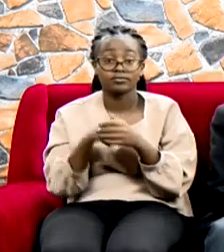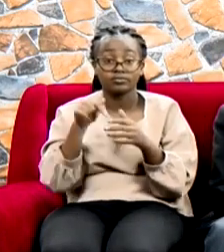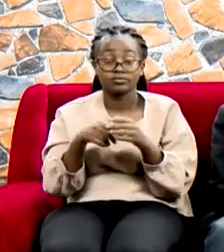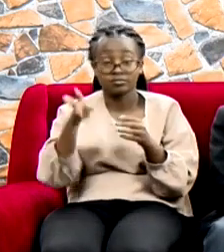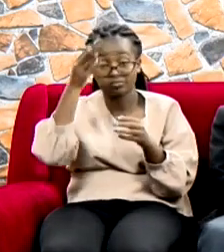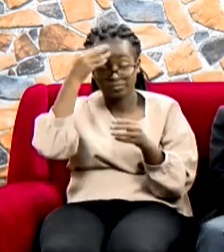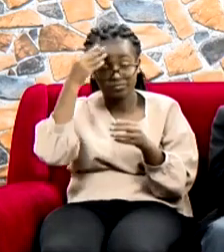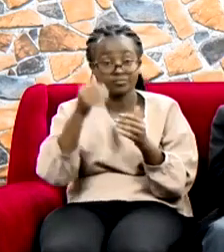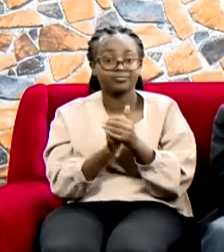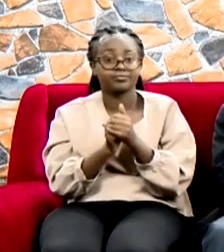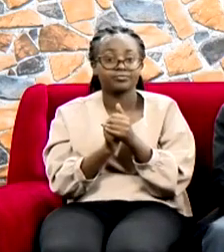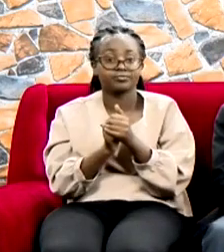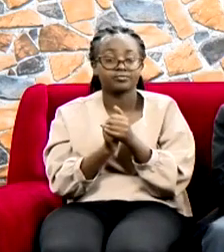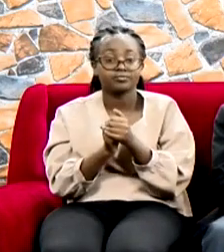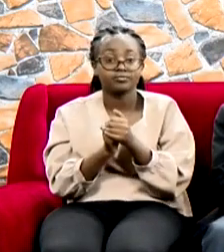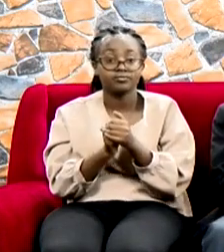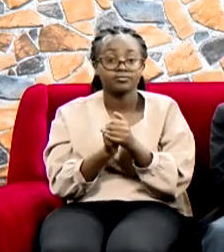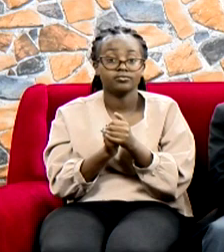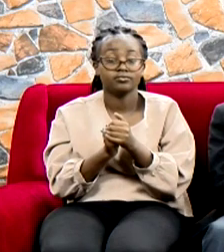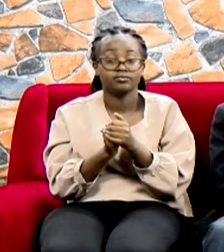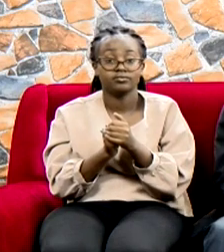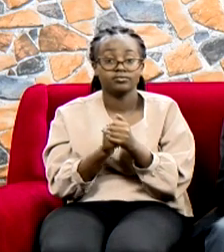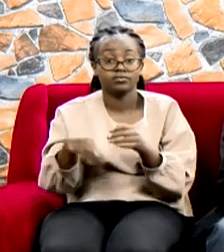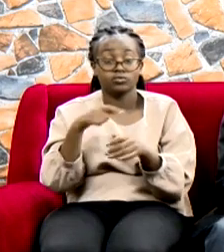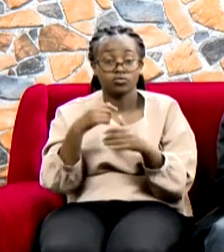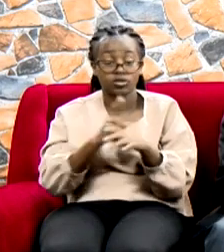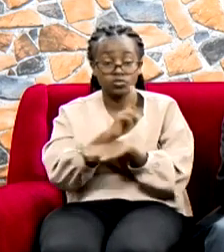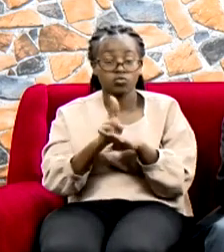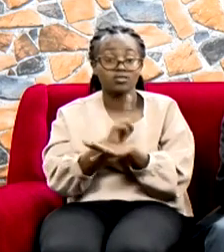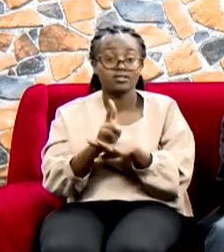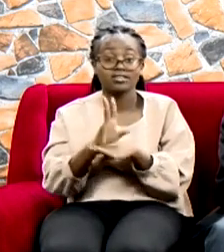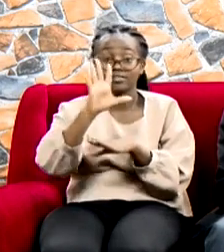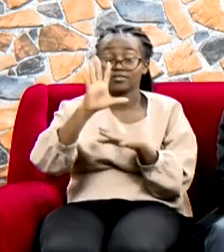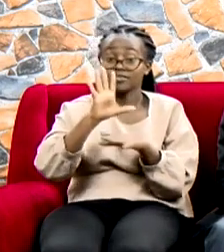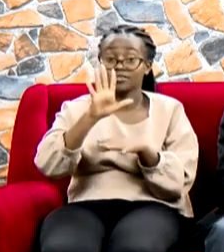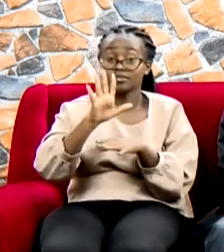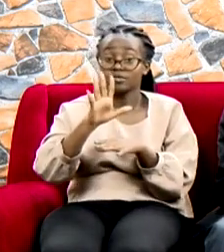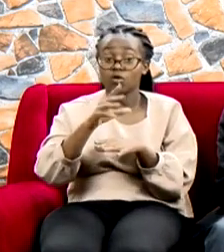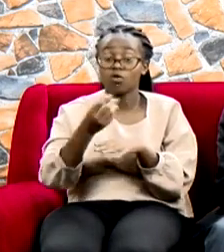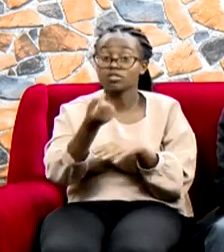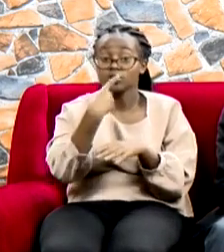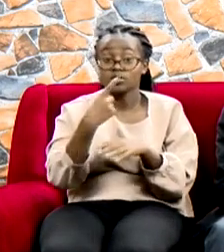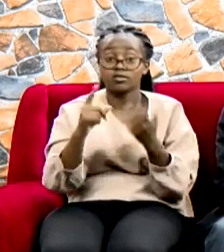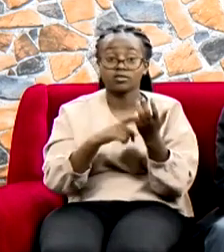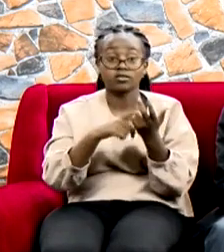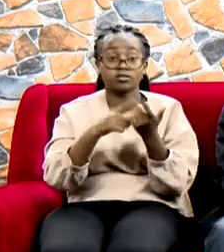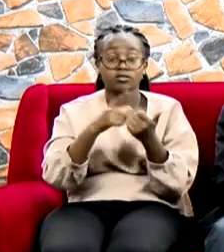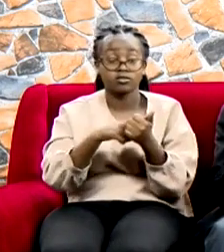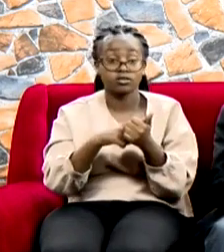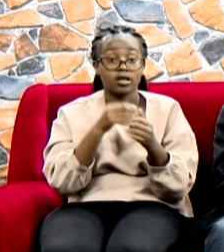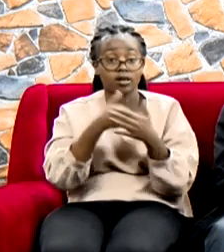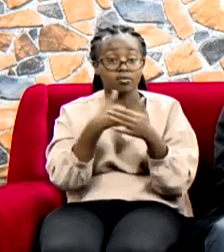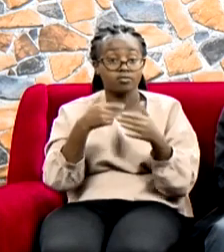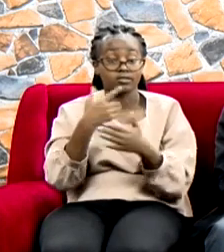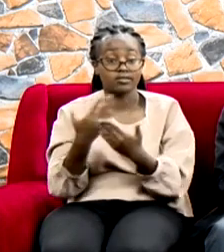schooled. Okay, so, okay. You see, we are currently using the 5th edition of the Diagnostic Statistical Manual. Okay. Before